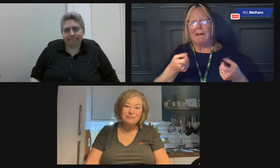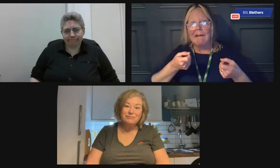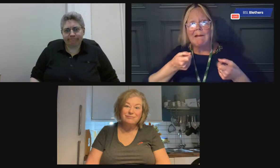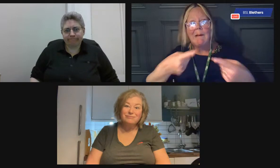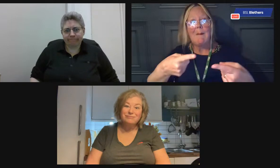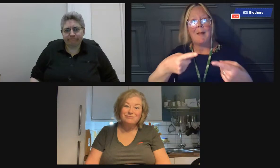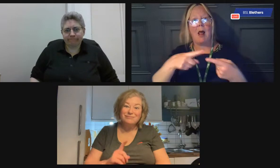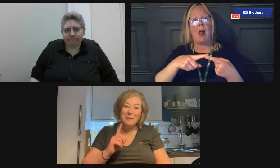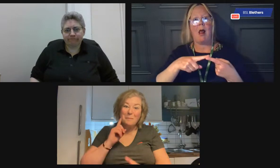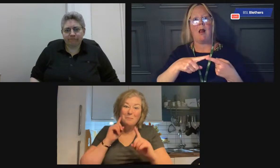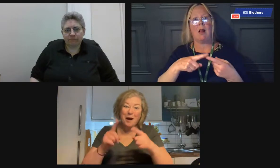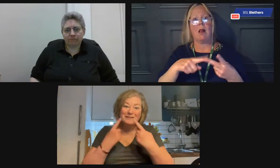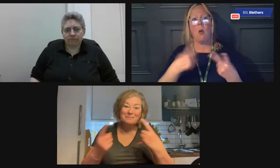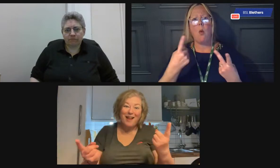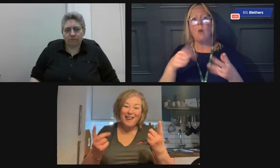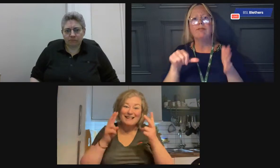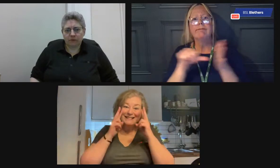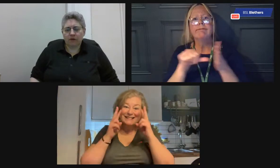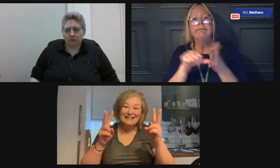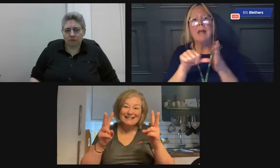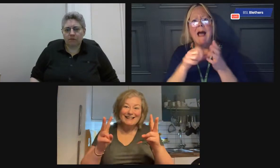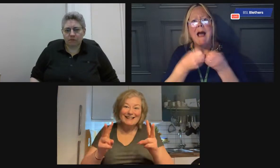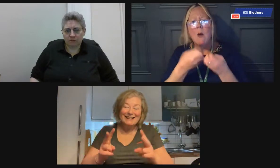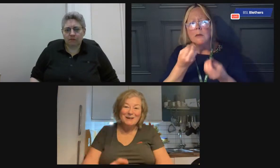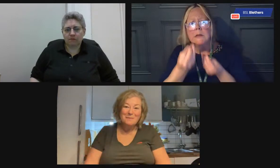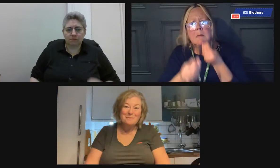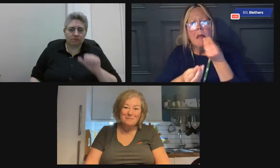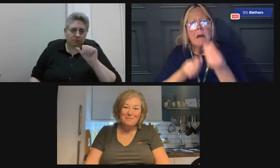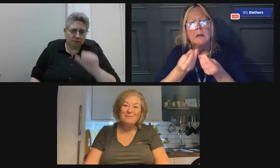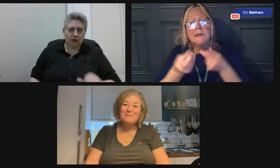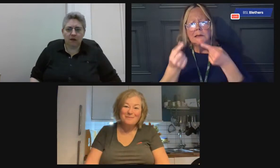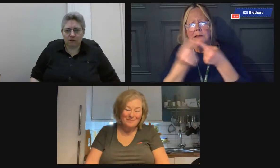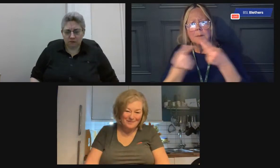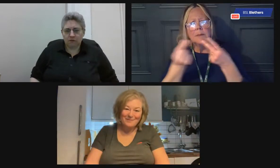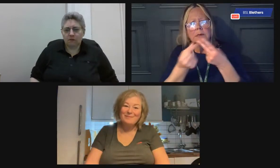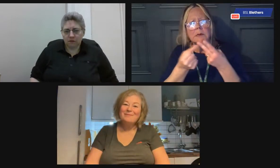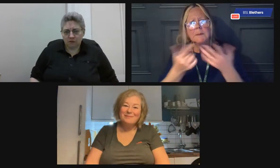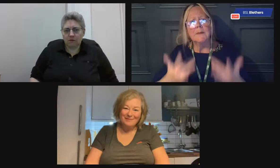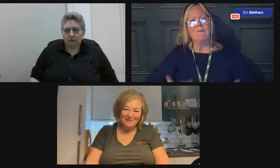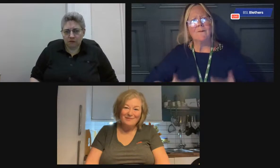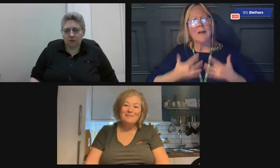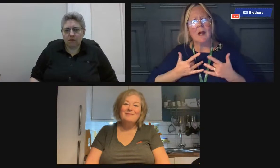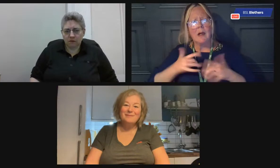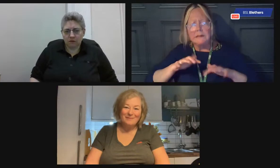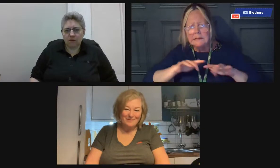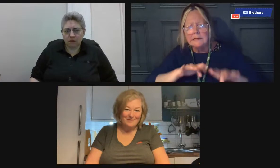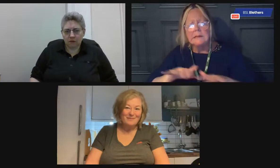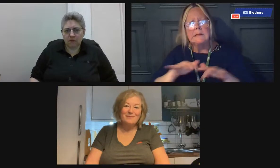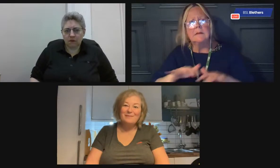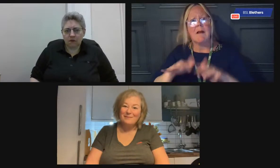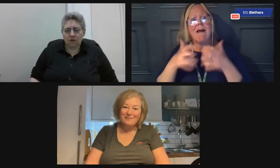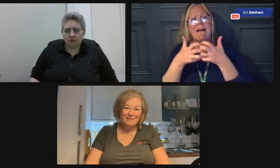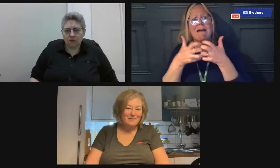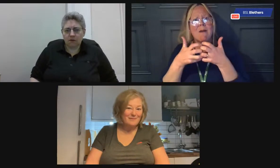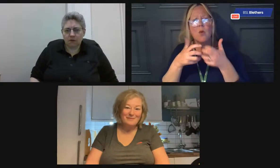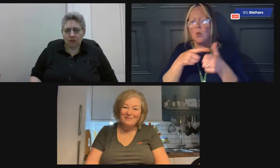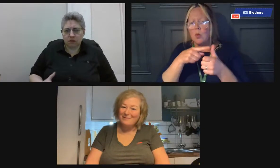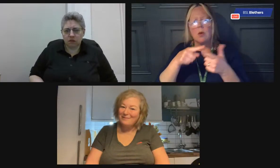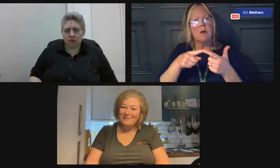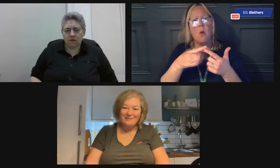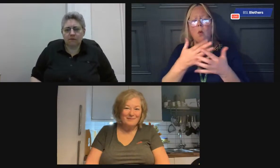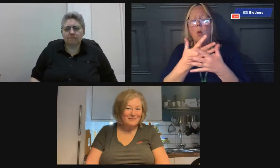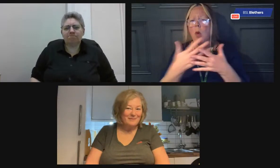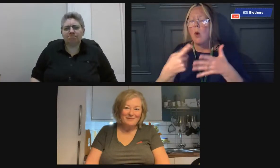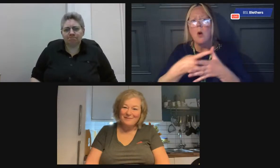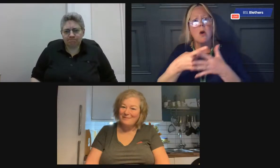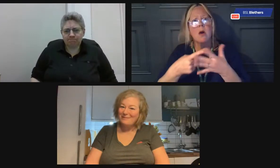often feel very weakened. They're very ill. So, um, explaining symptoms through email